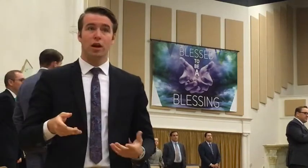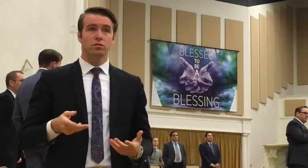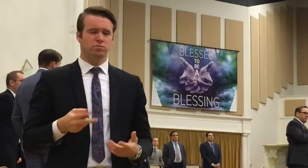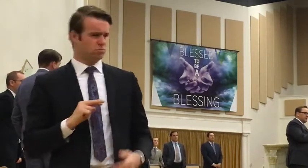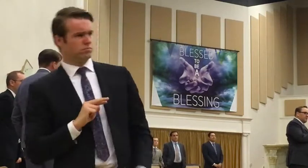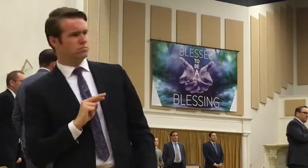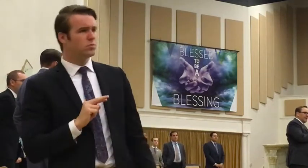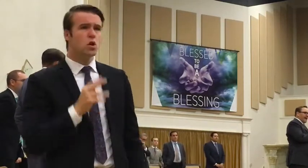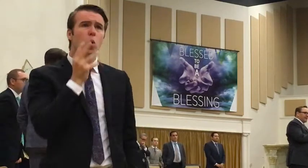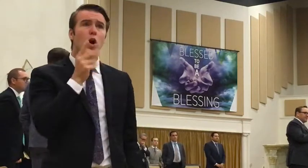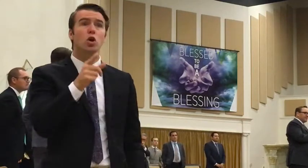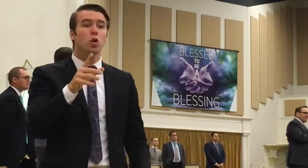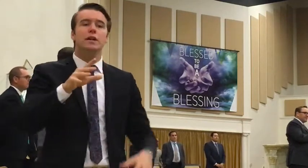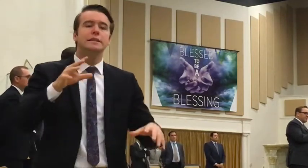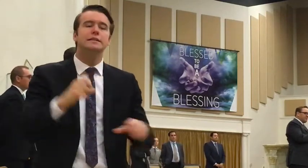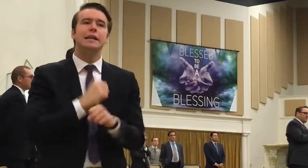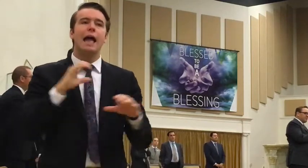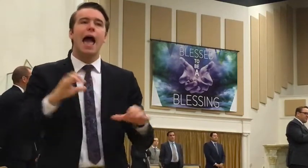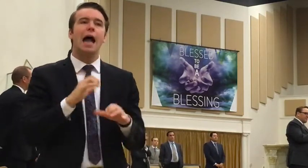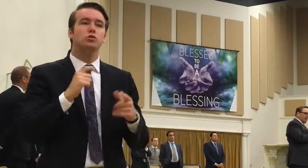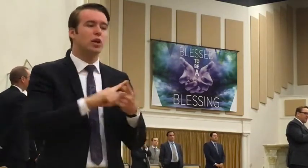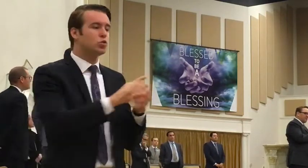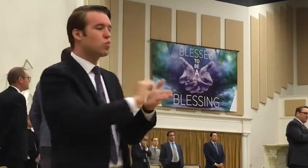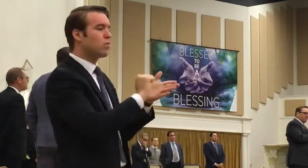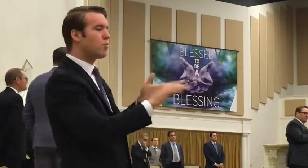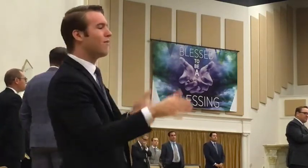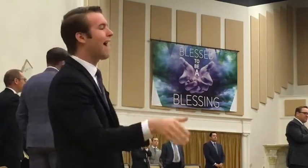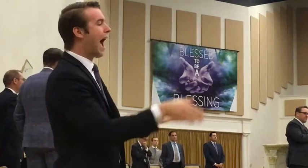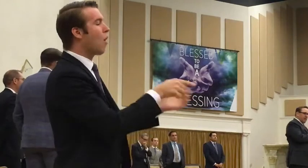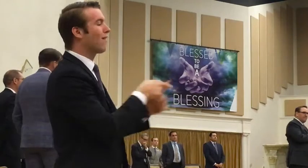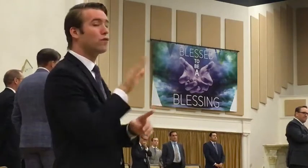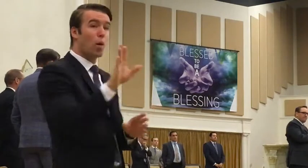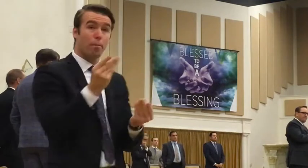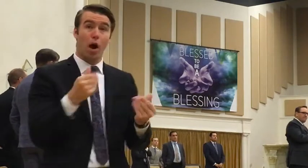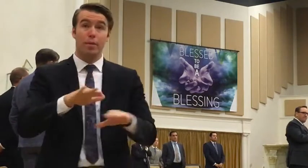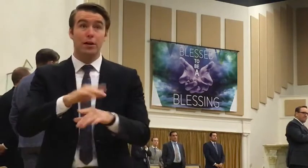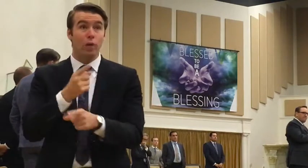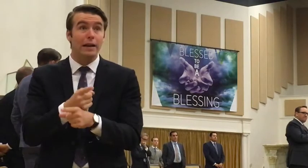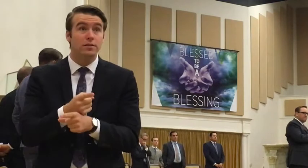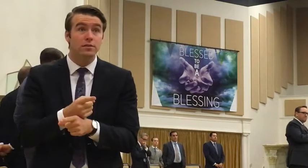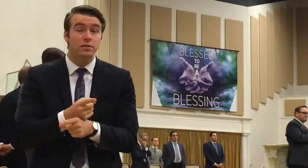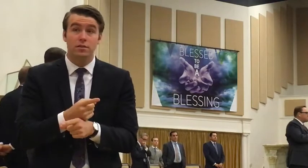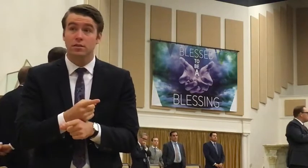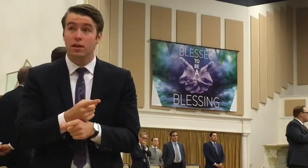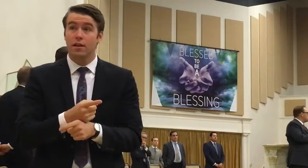And you would take actions to get them removed from the property, right?